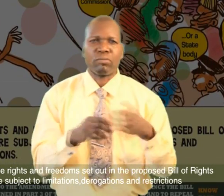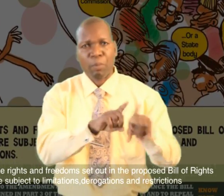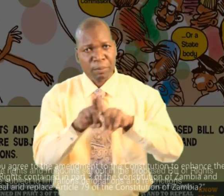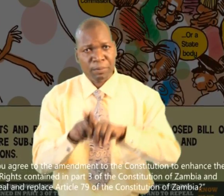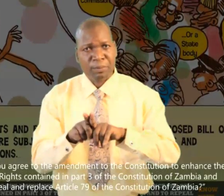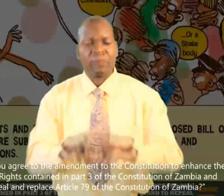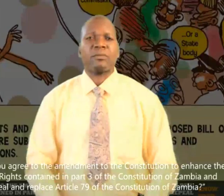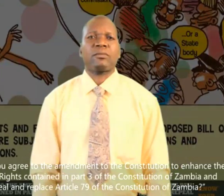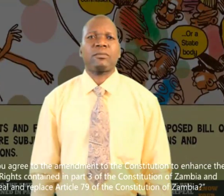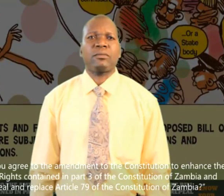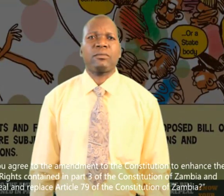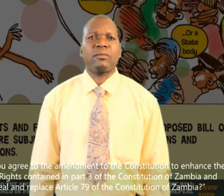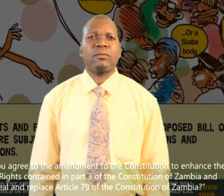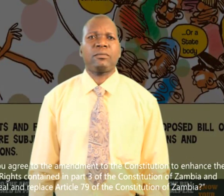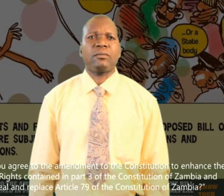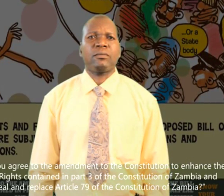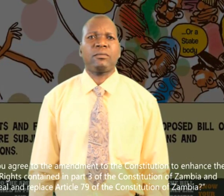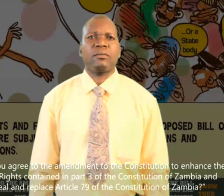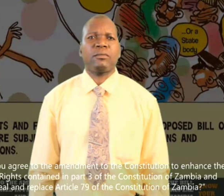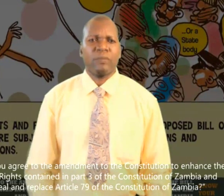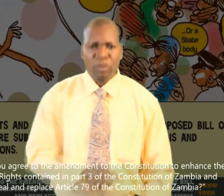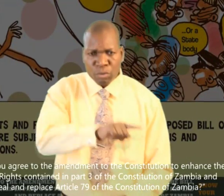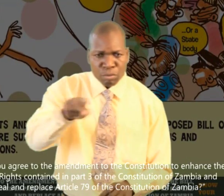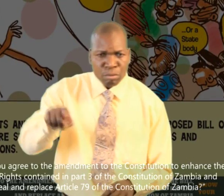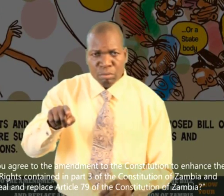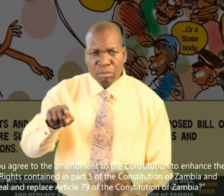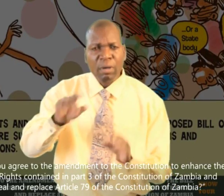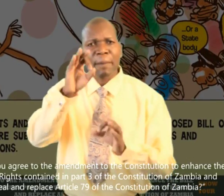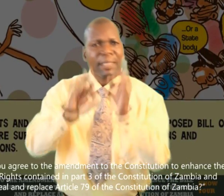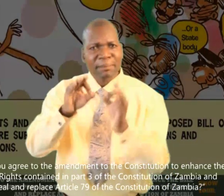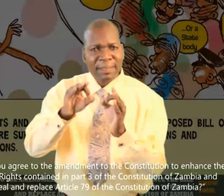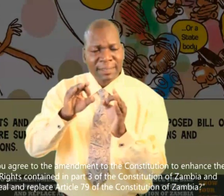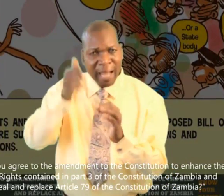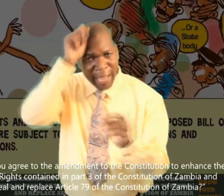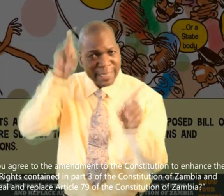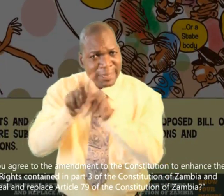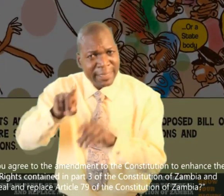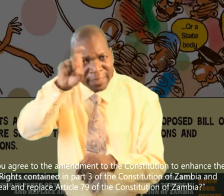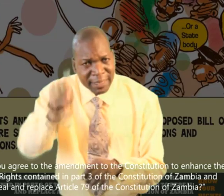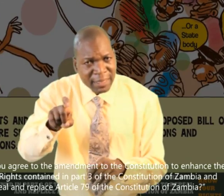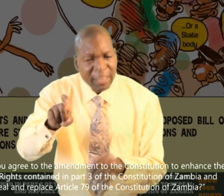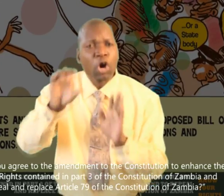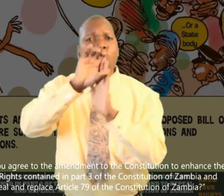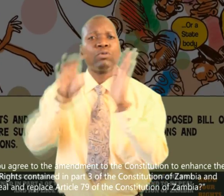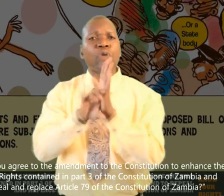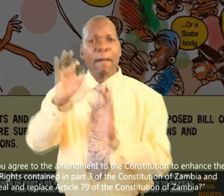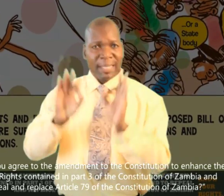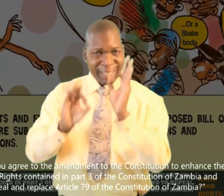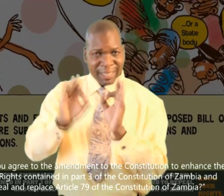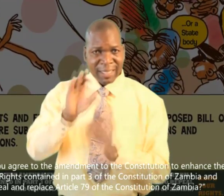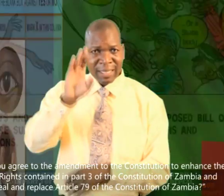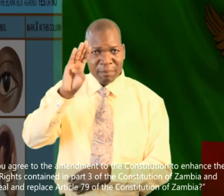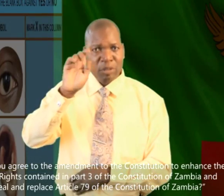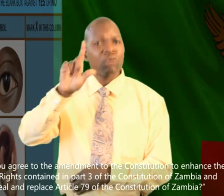Do you agree to the amendment to the Constitution to enhance the Bill of Rights contained in Part 3 of the Constitution of